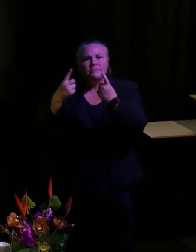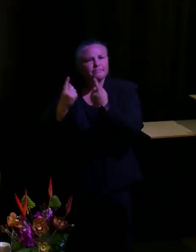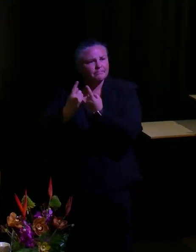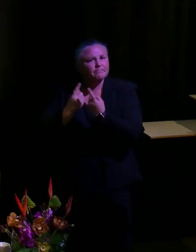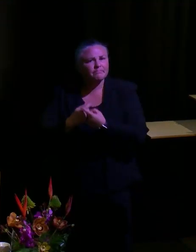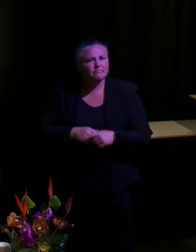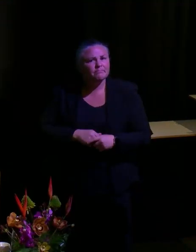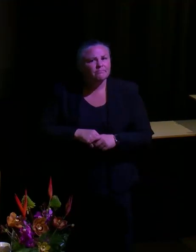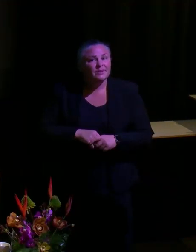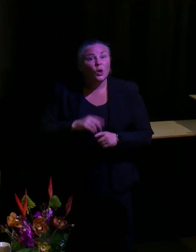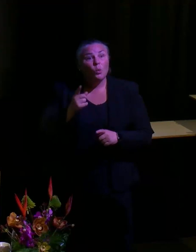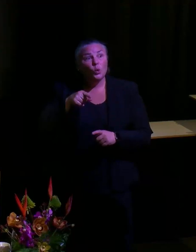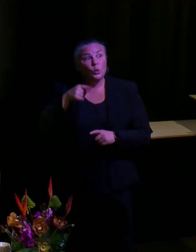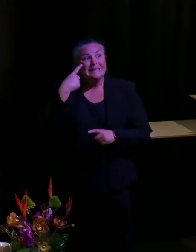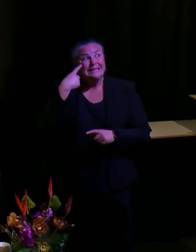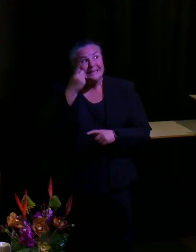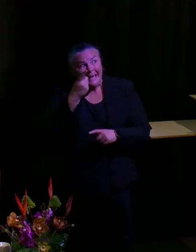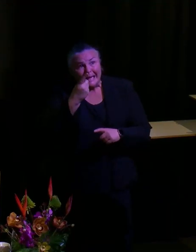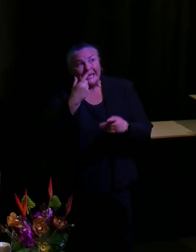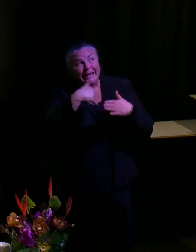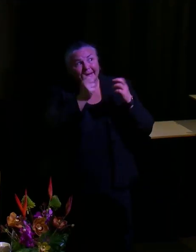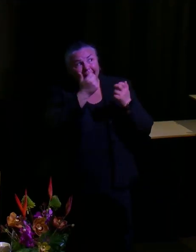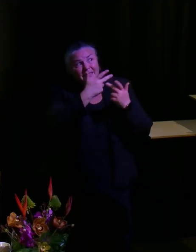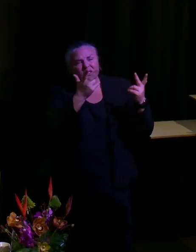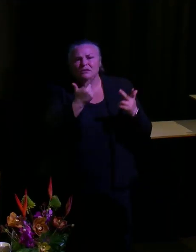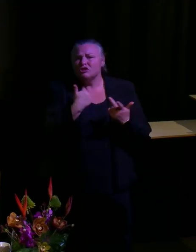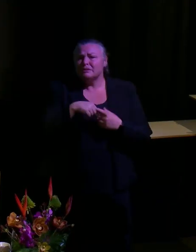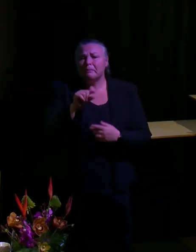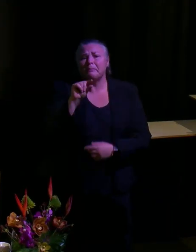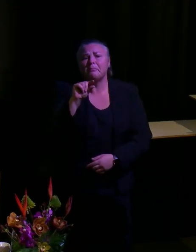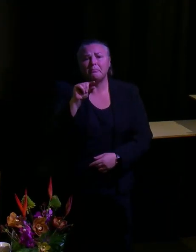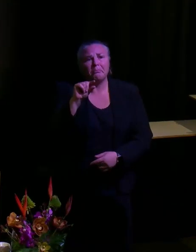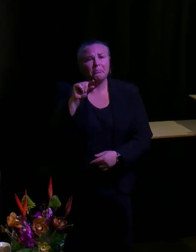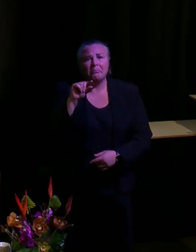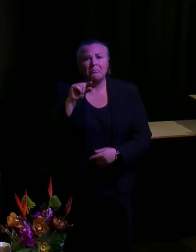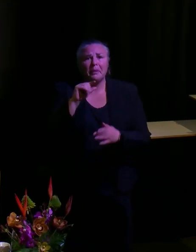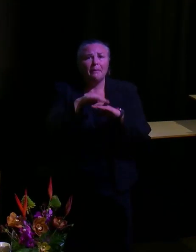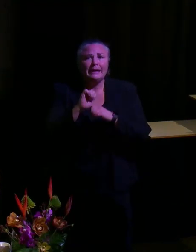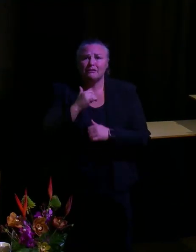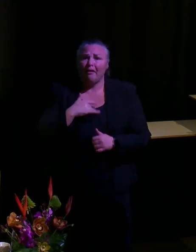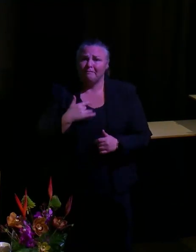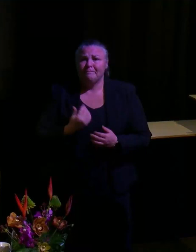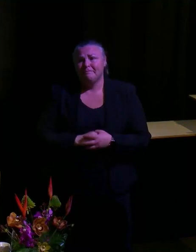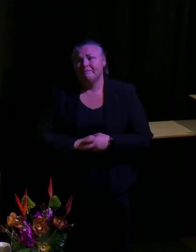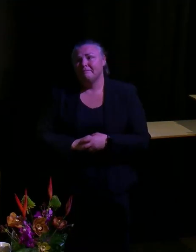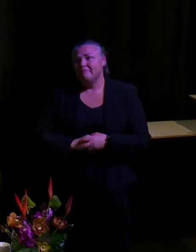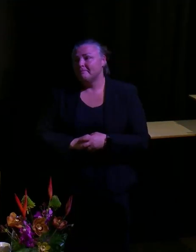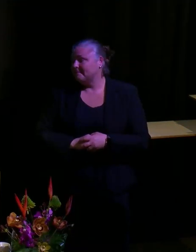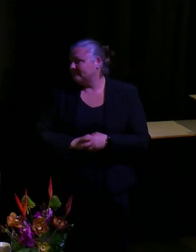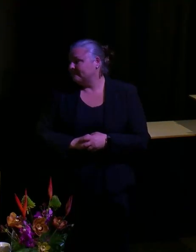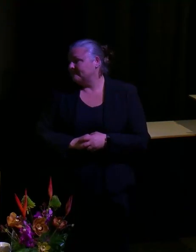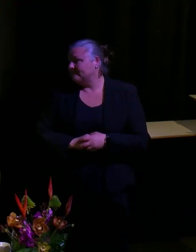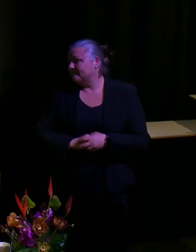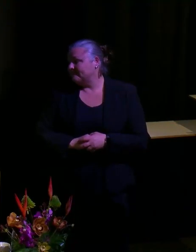that's just... So what you see in the exhibition is just a little inway, a little dint into his life. So, yeah.